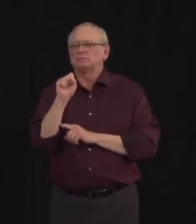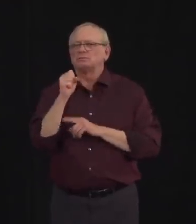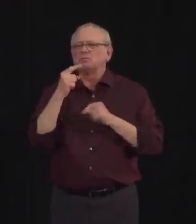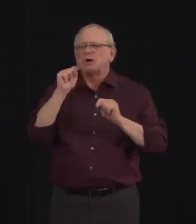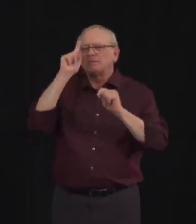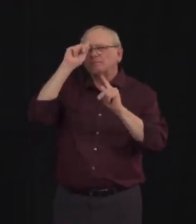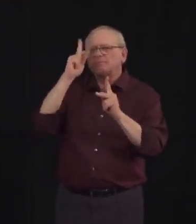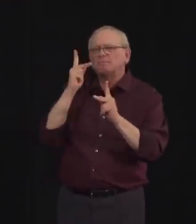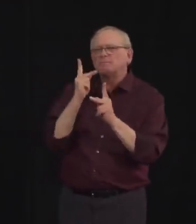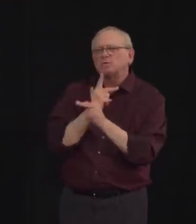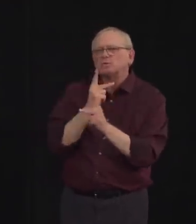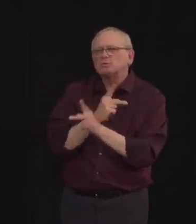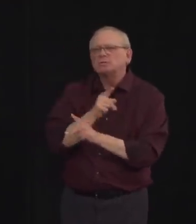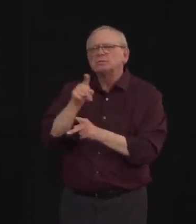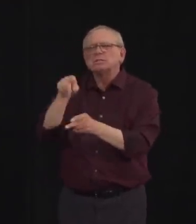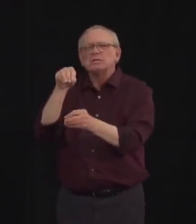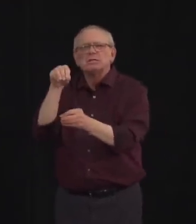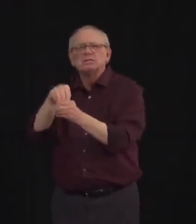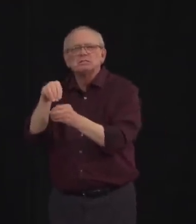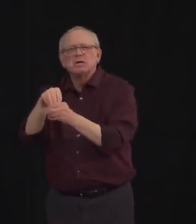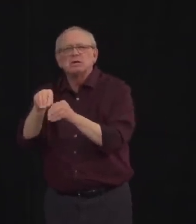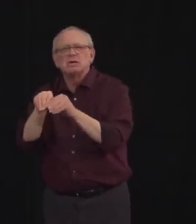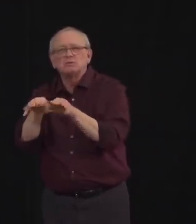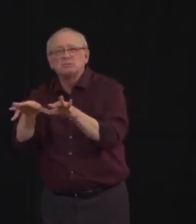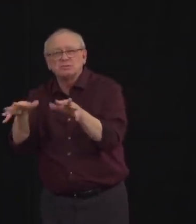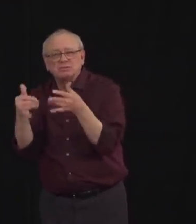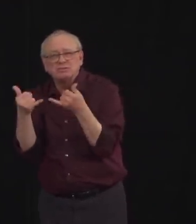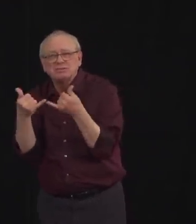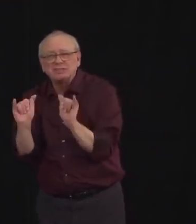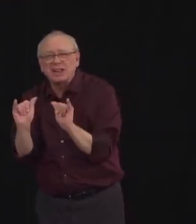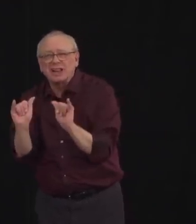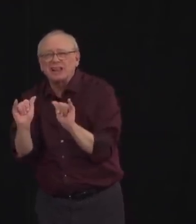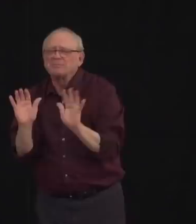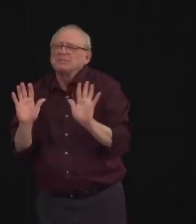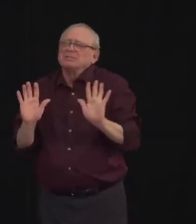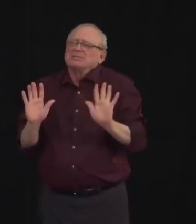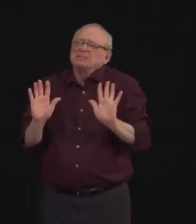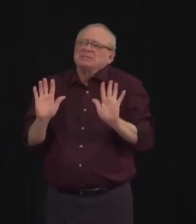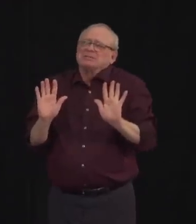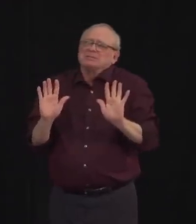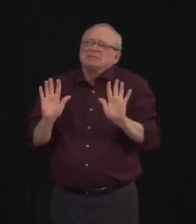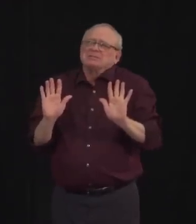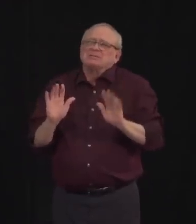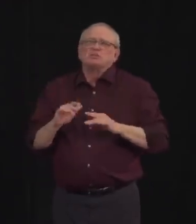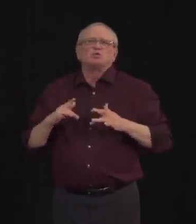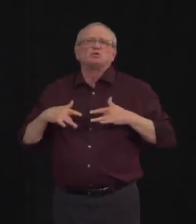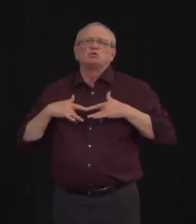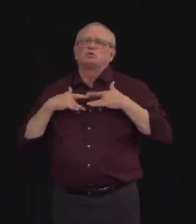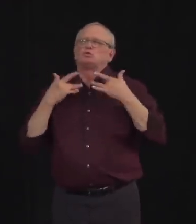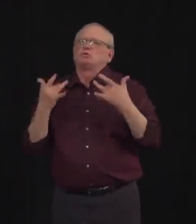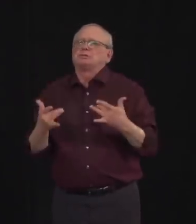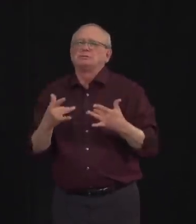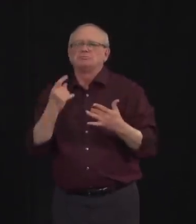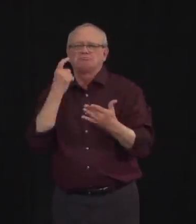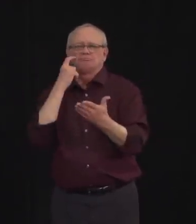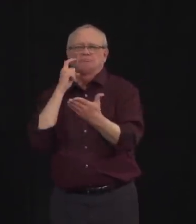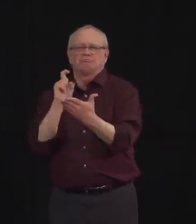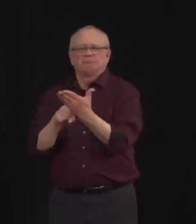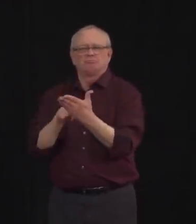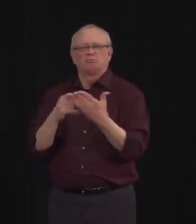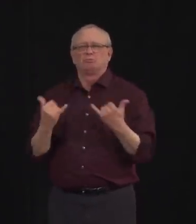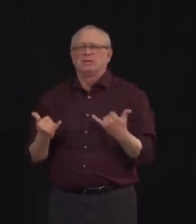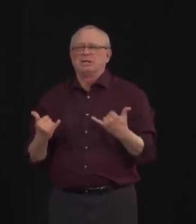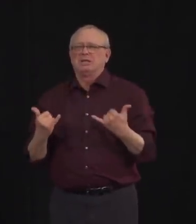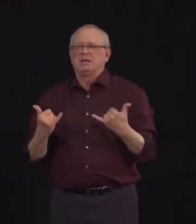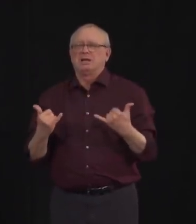their outbreak. While it is too early to see the full impact of relaunch, so far our case numbers in the province